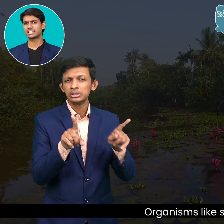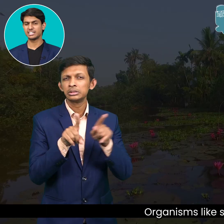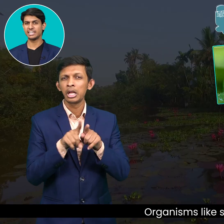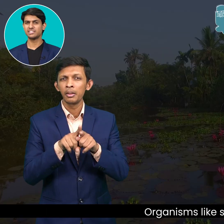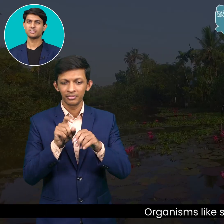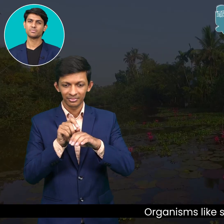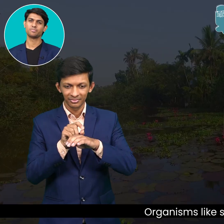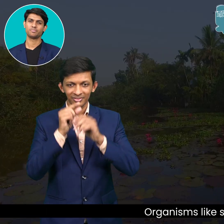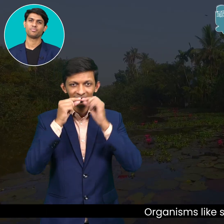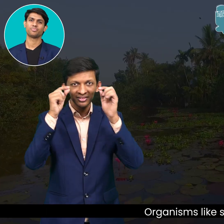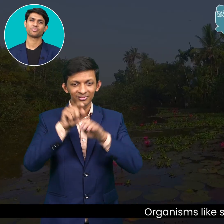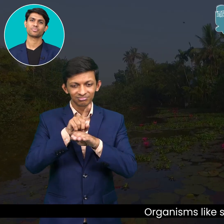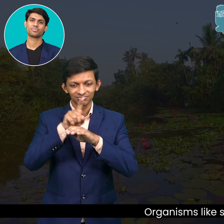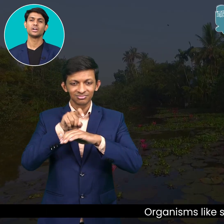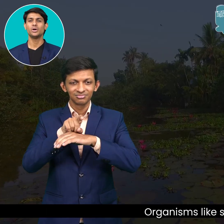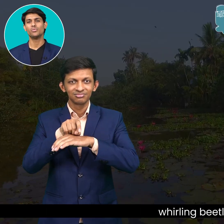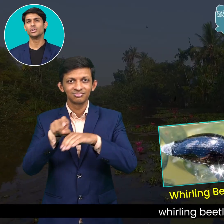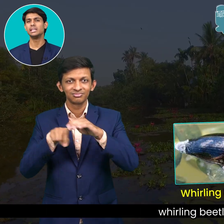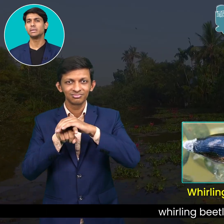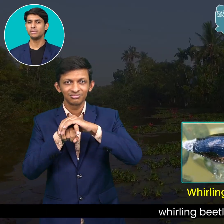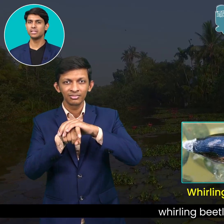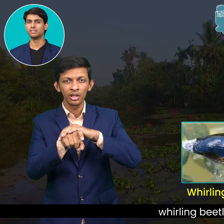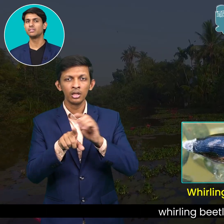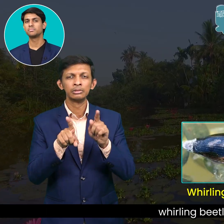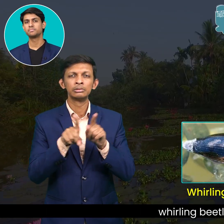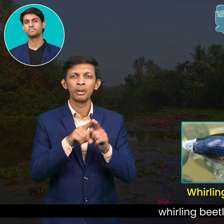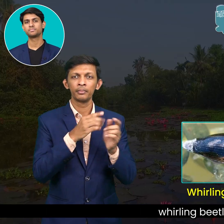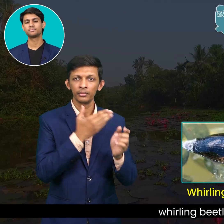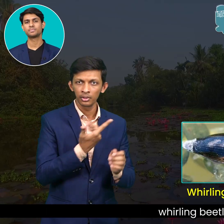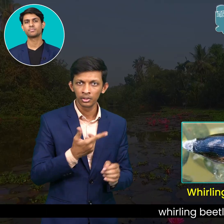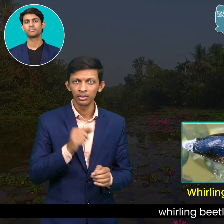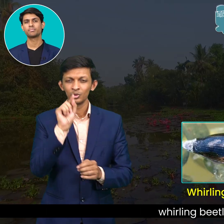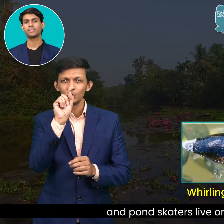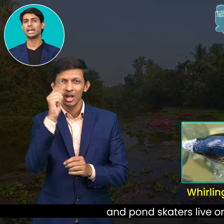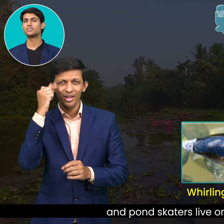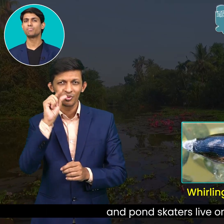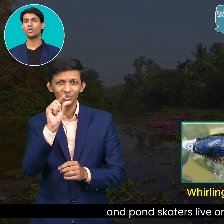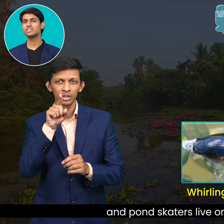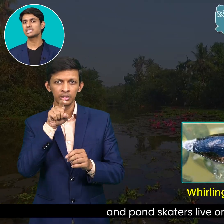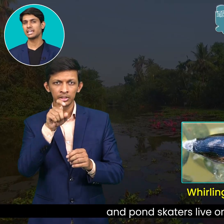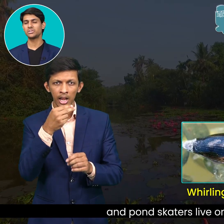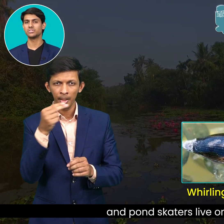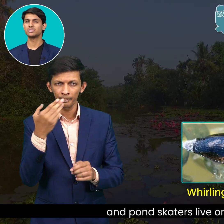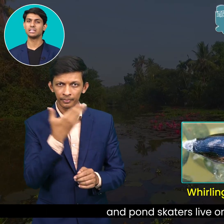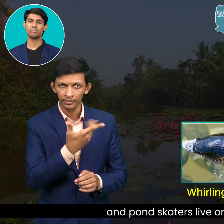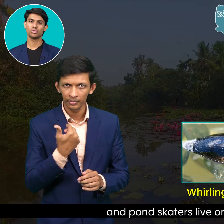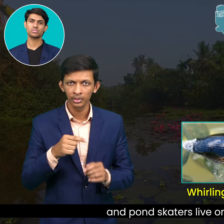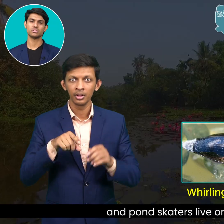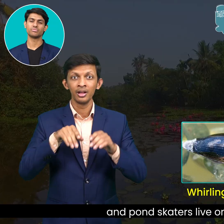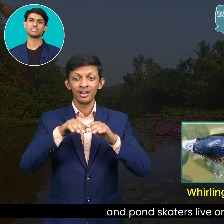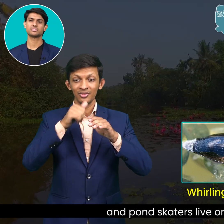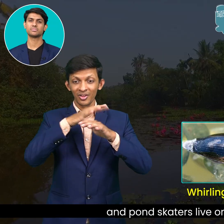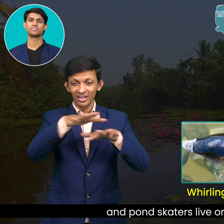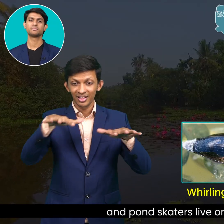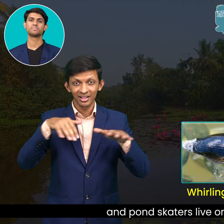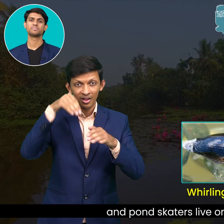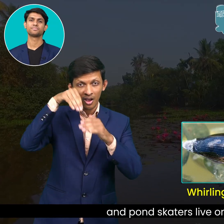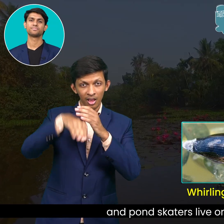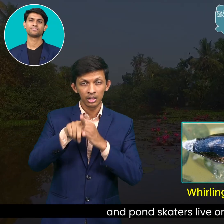Organisms like snails, whirling beetle, and pond skaters live on the